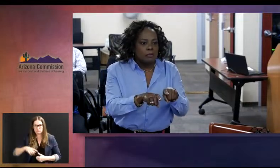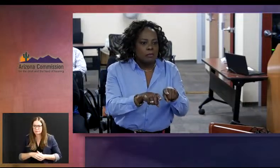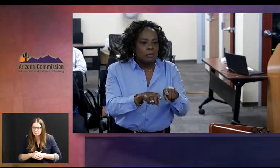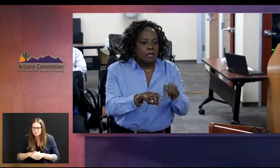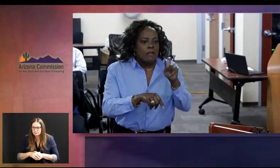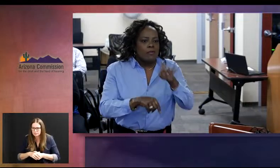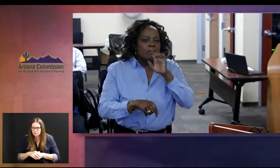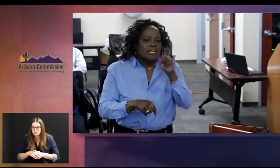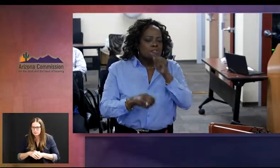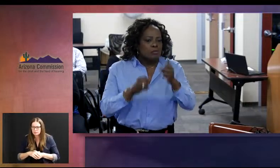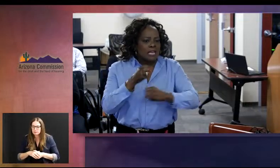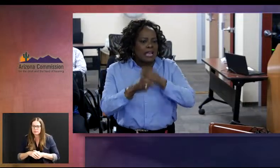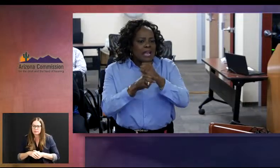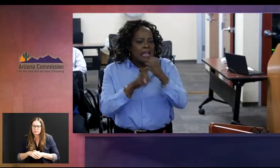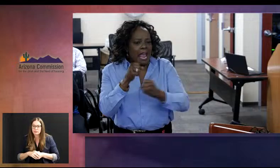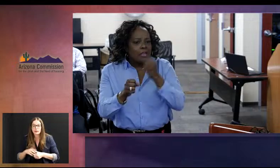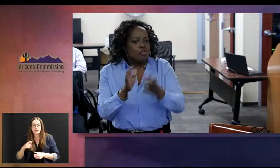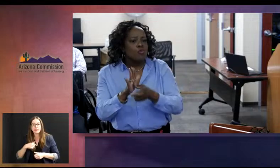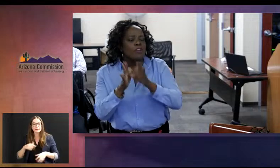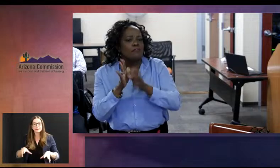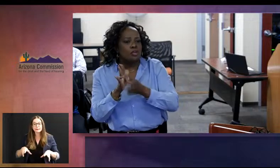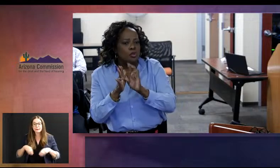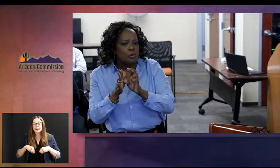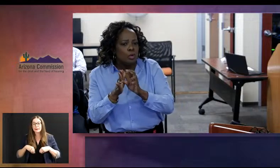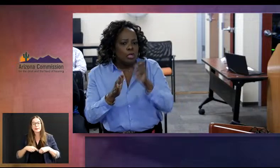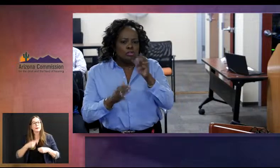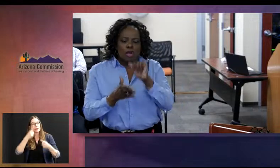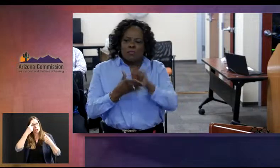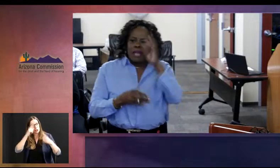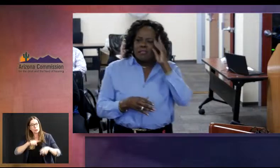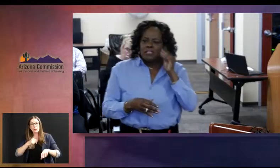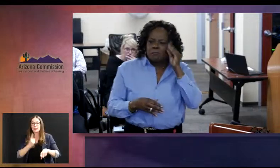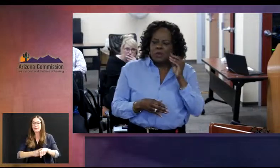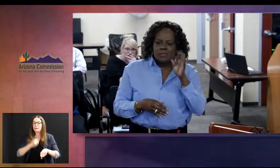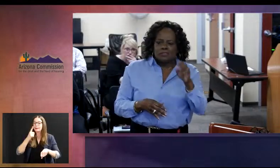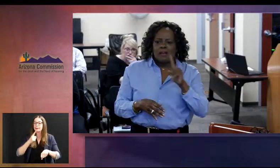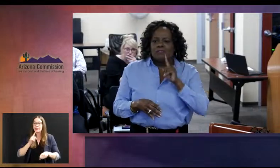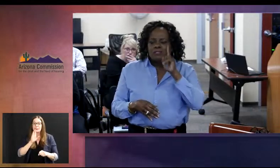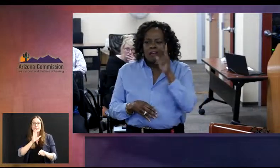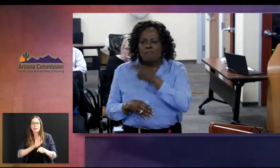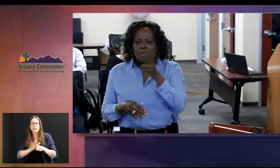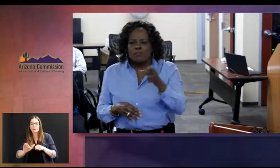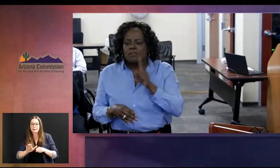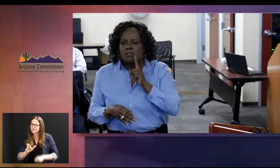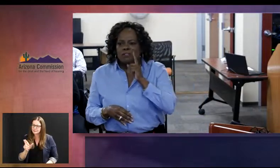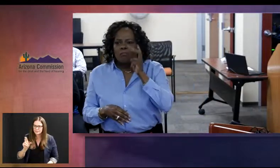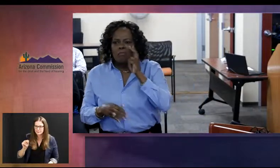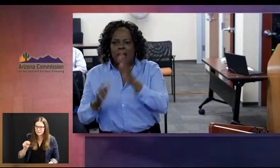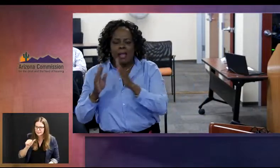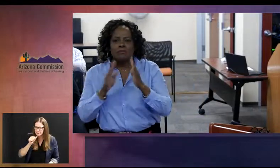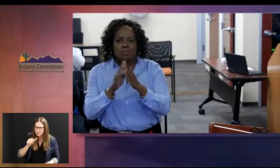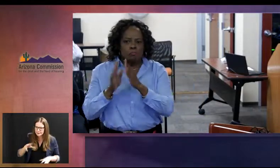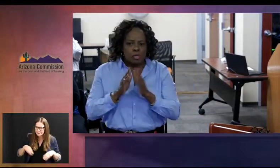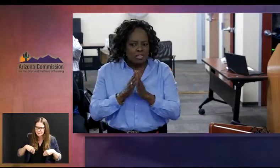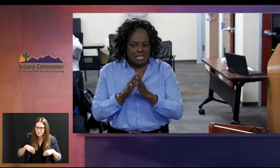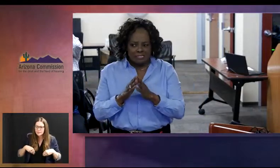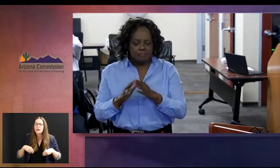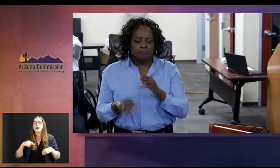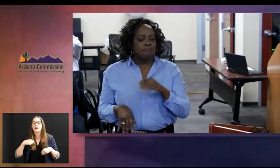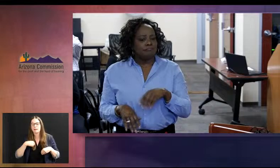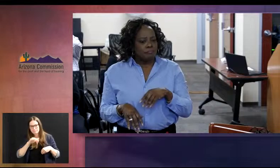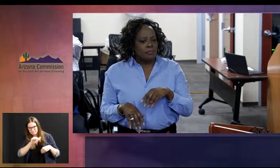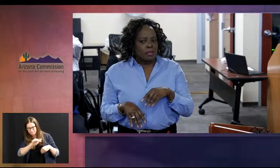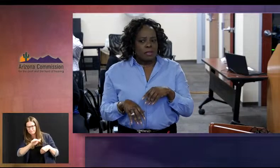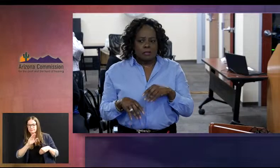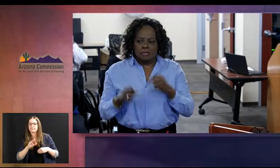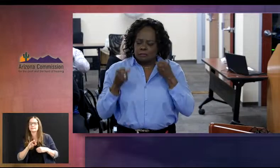I won't accept just a one-time agreement. I will request annual reviews in order for the deaf,